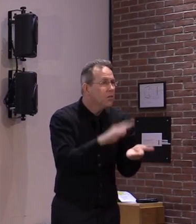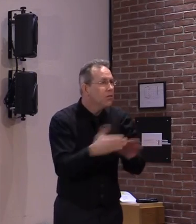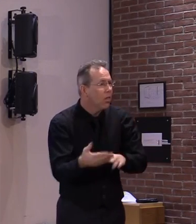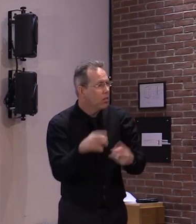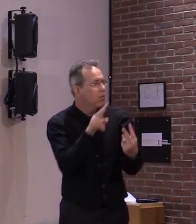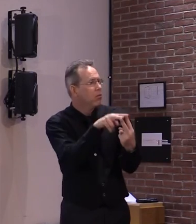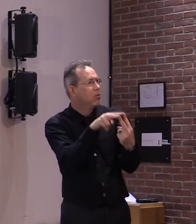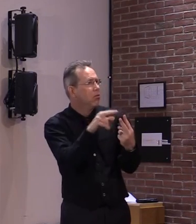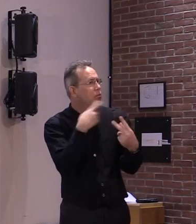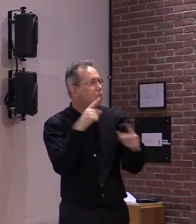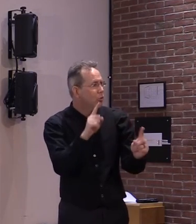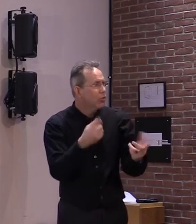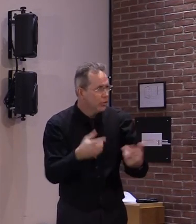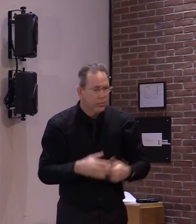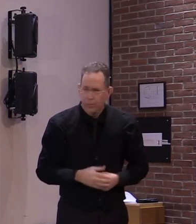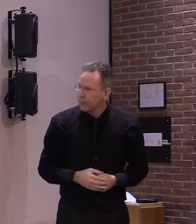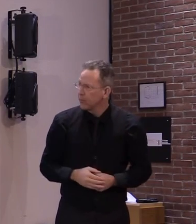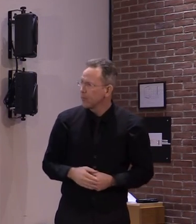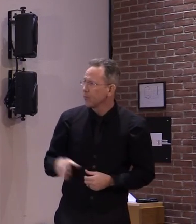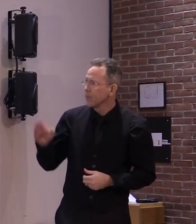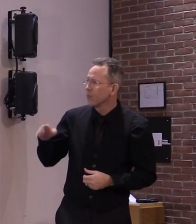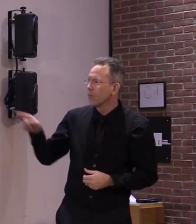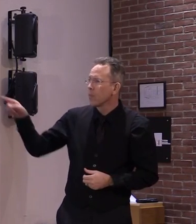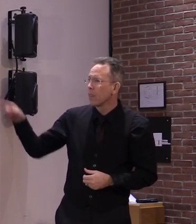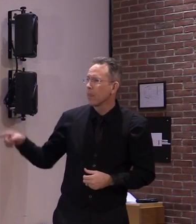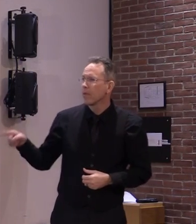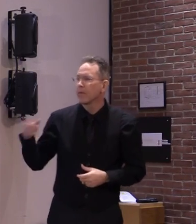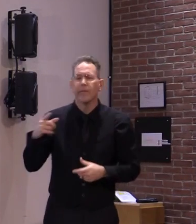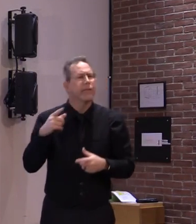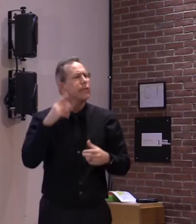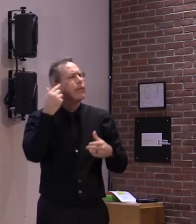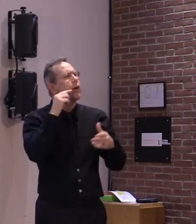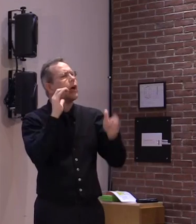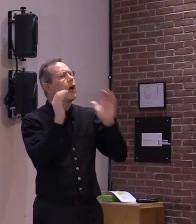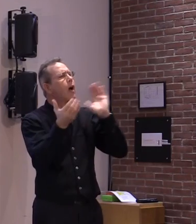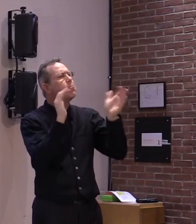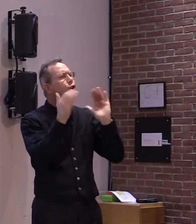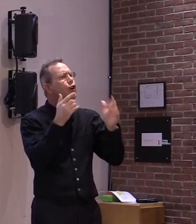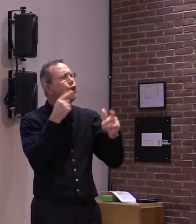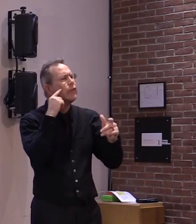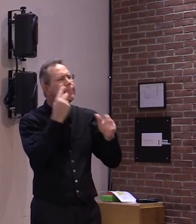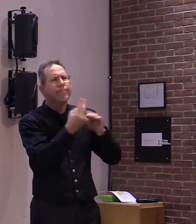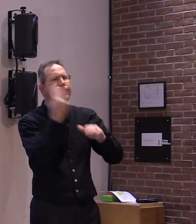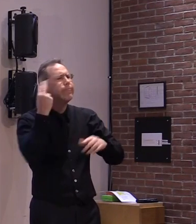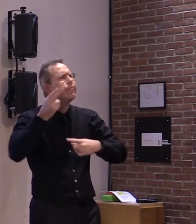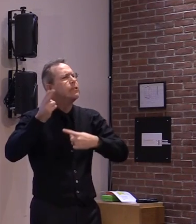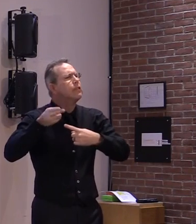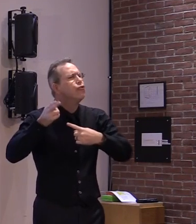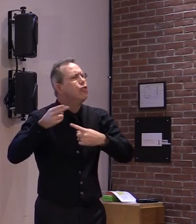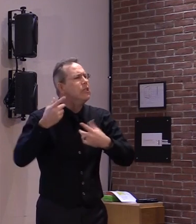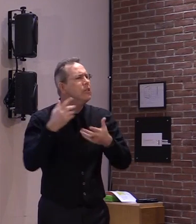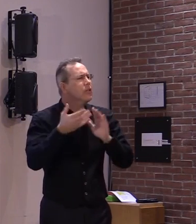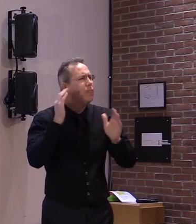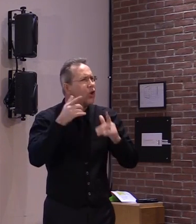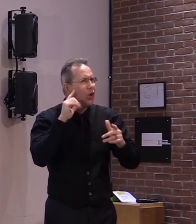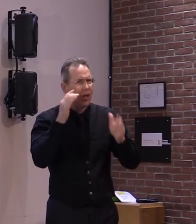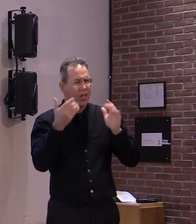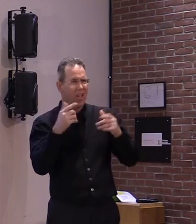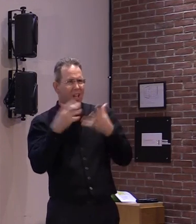ahead. While this data is certainly encouraging and gives us great reason for optimism for the